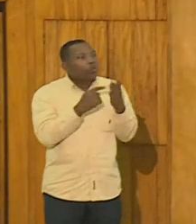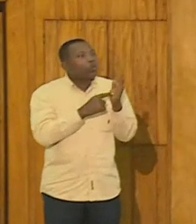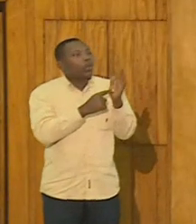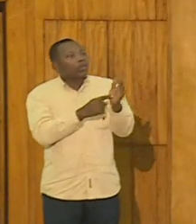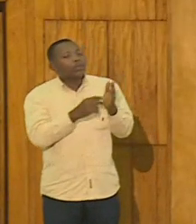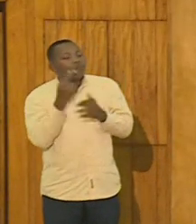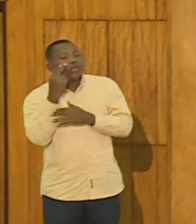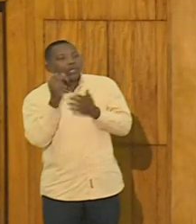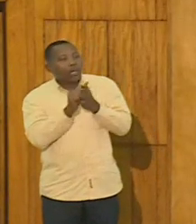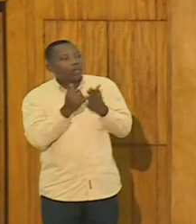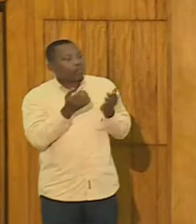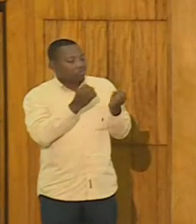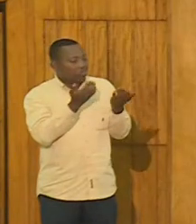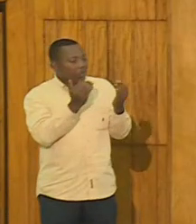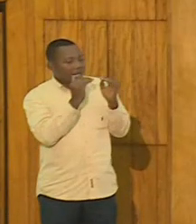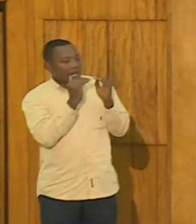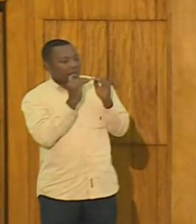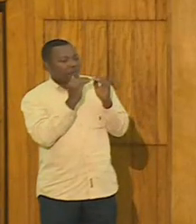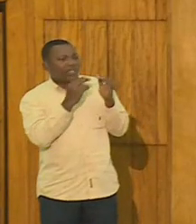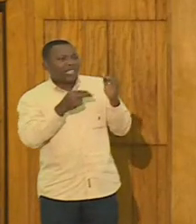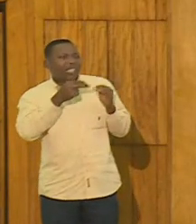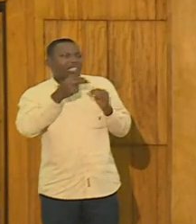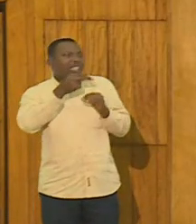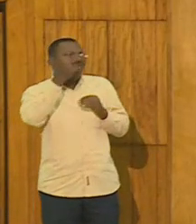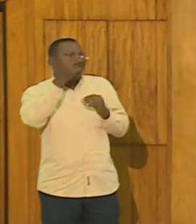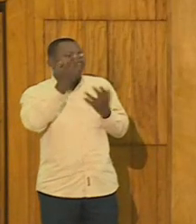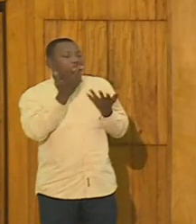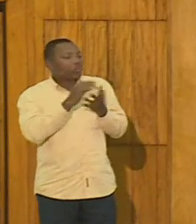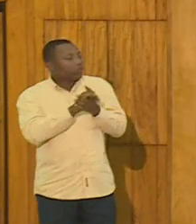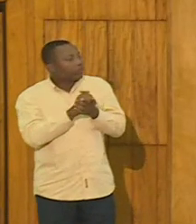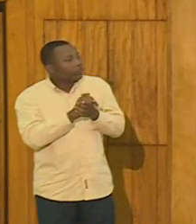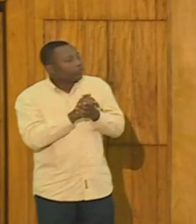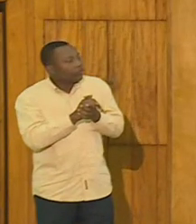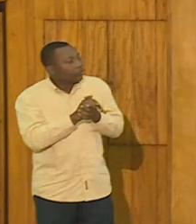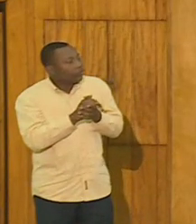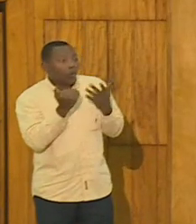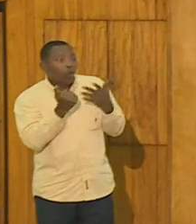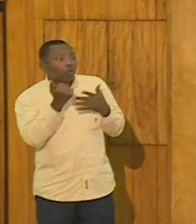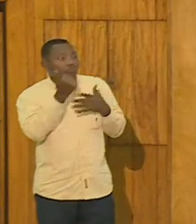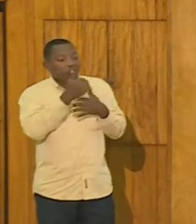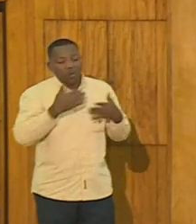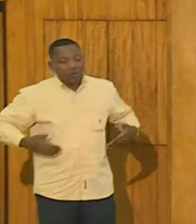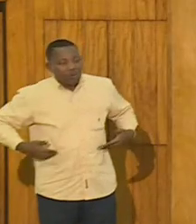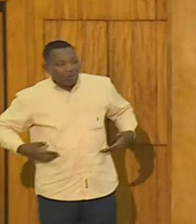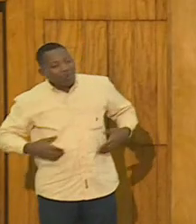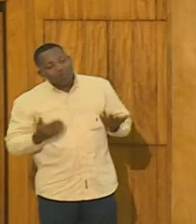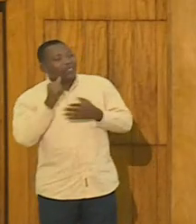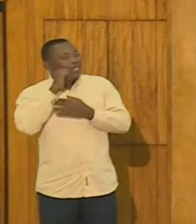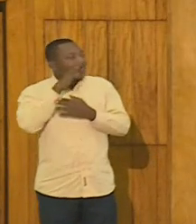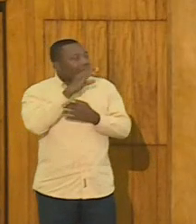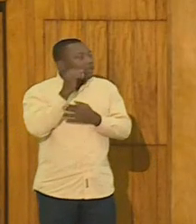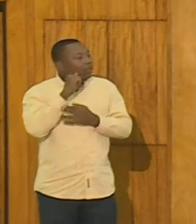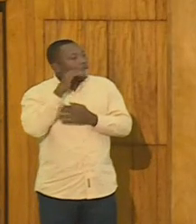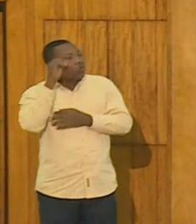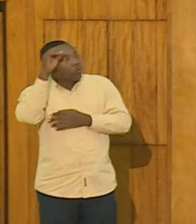we are seeing that the incidence level is high, or the prevalence level is high among the adolescent girls and young women, as well as the